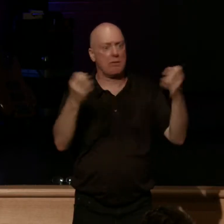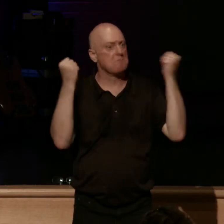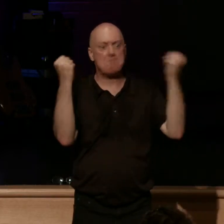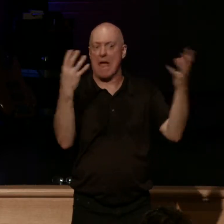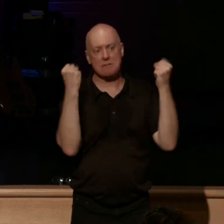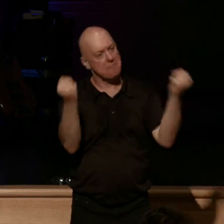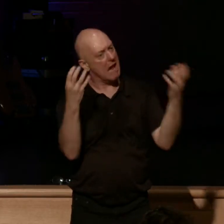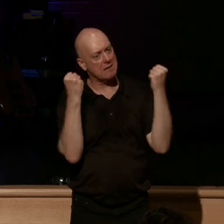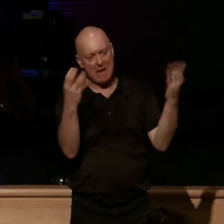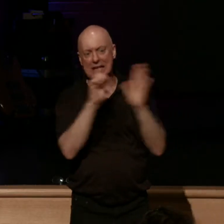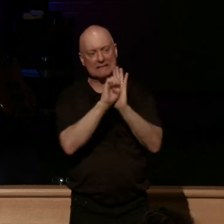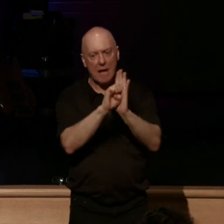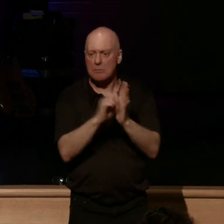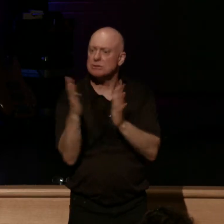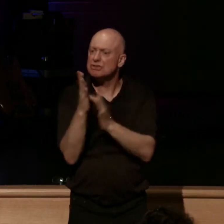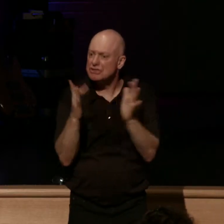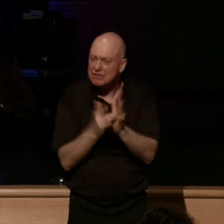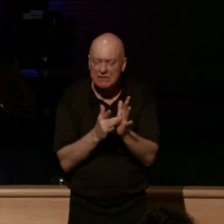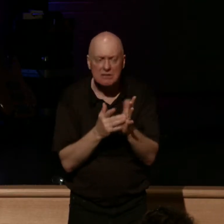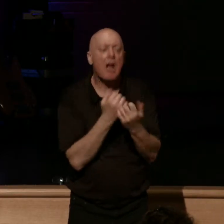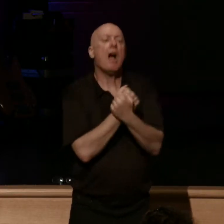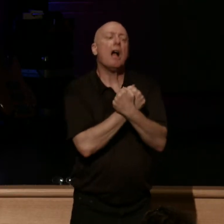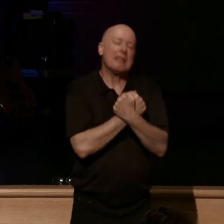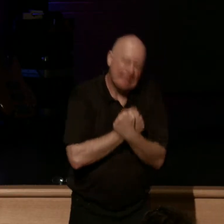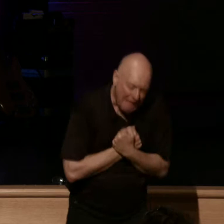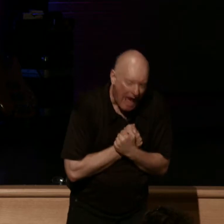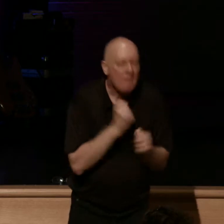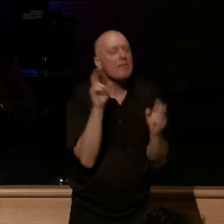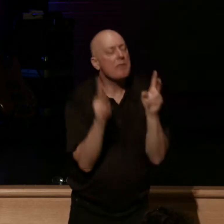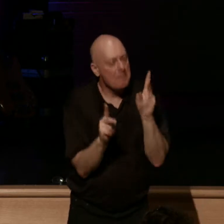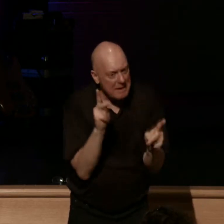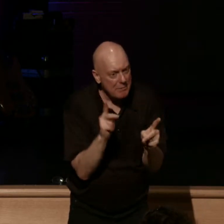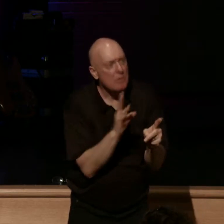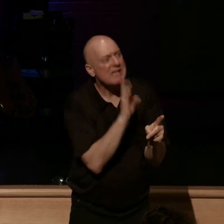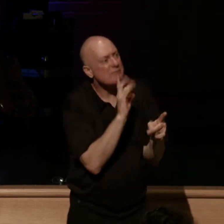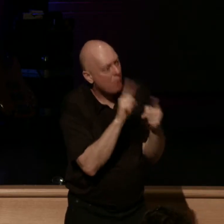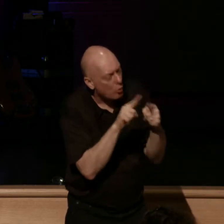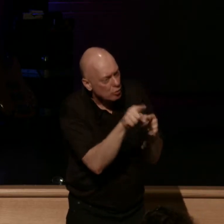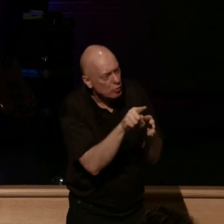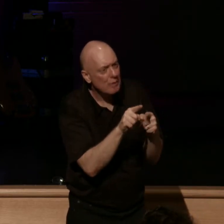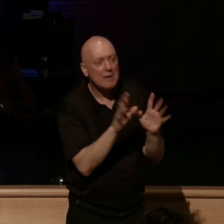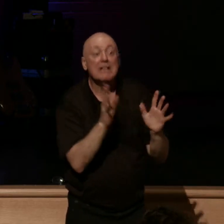many where Jesus loved the people that he spoke